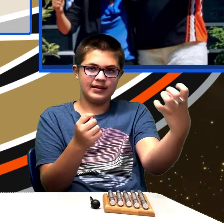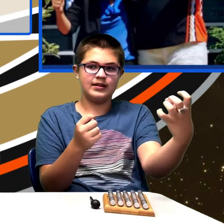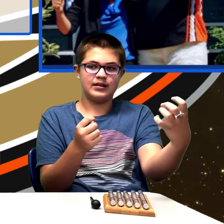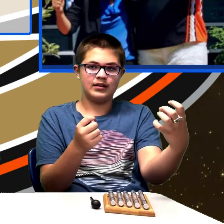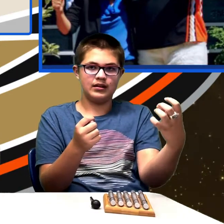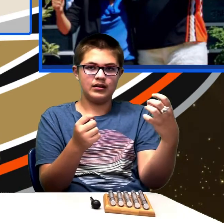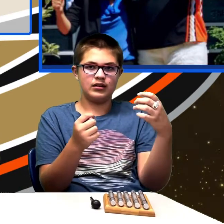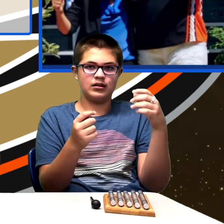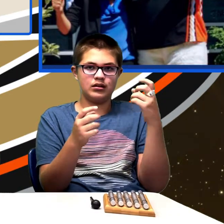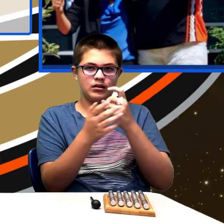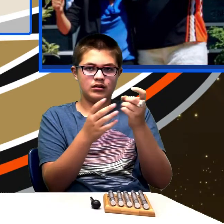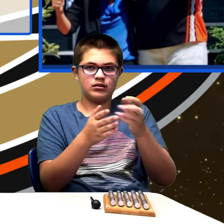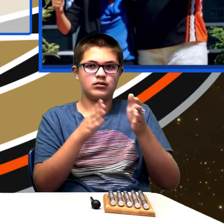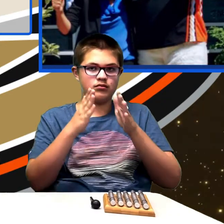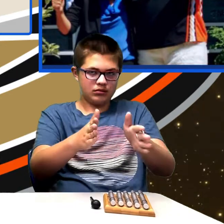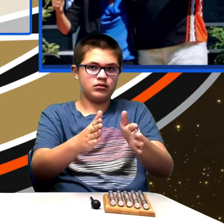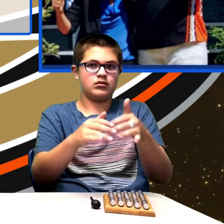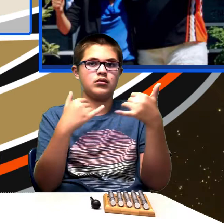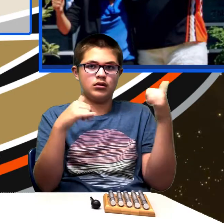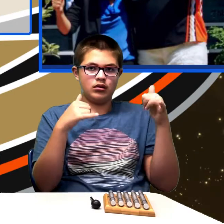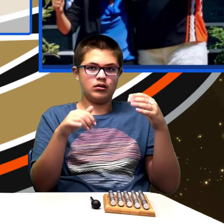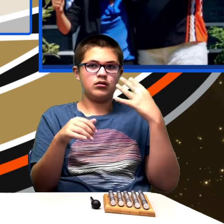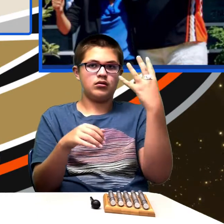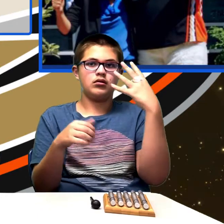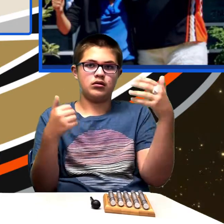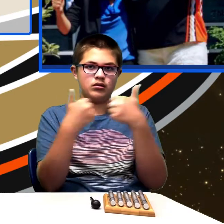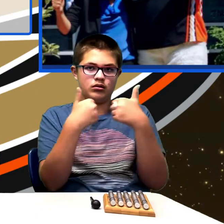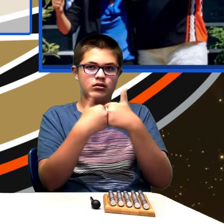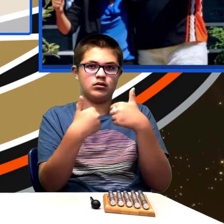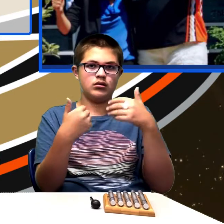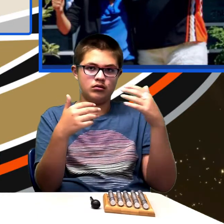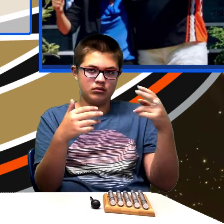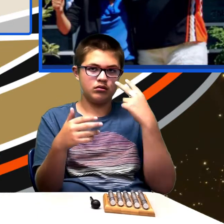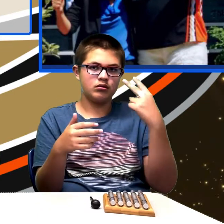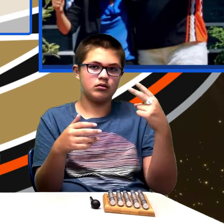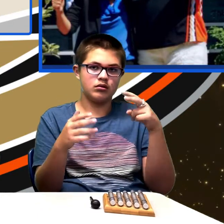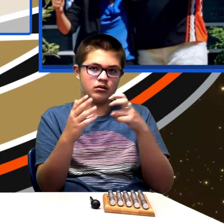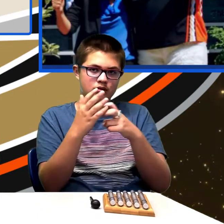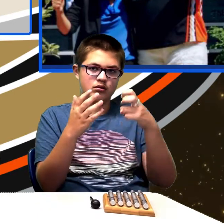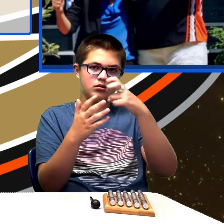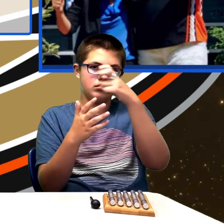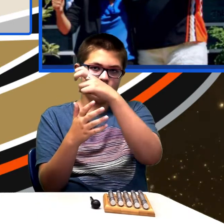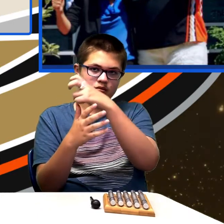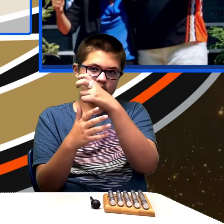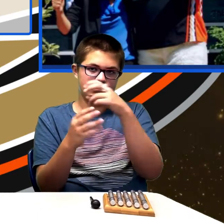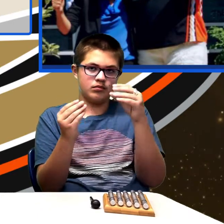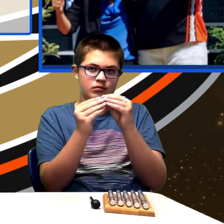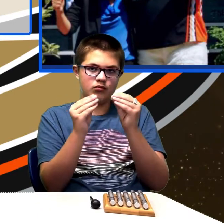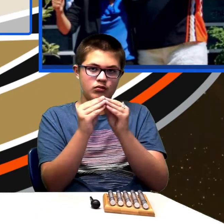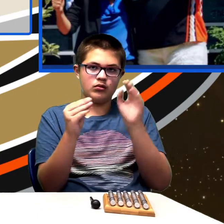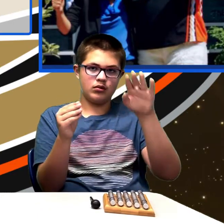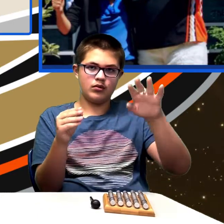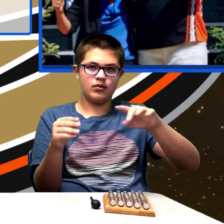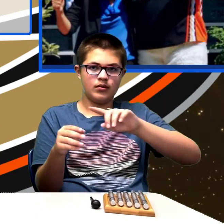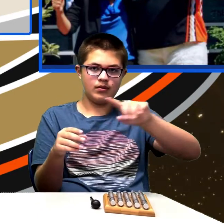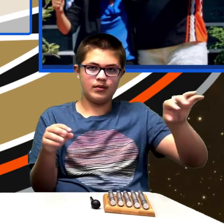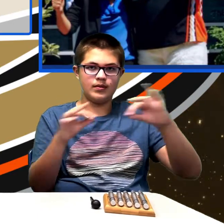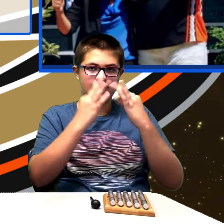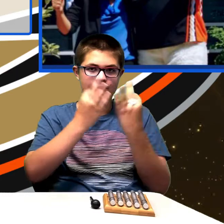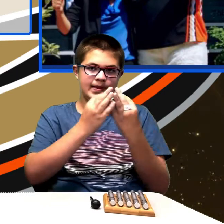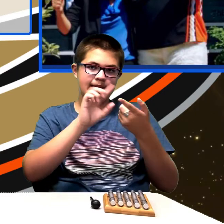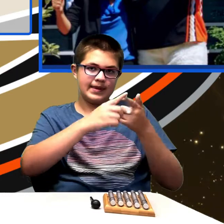more, depending on the advancement to the next round. With the support of students, family, and friends, and